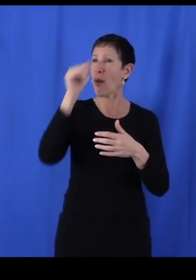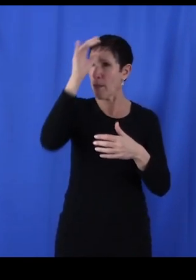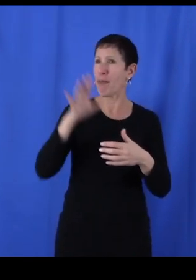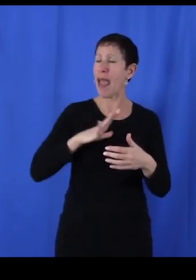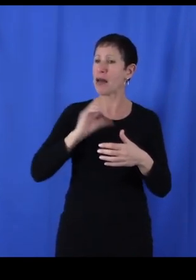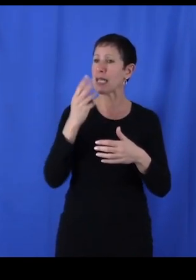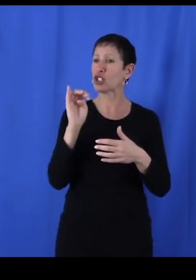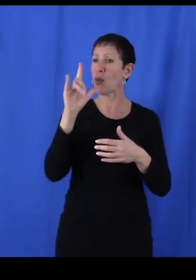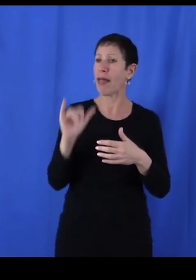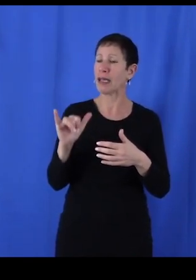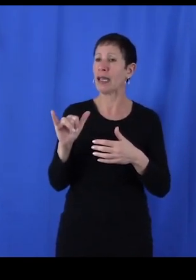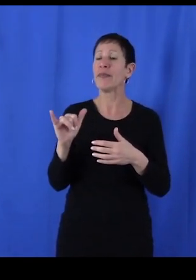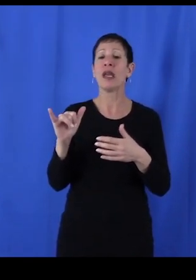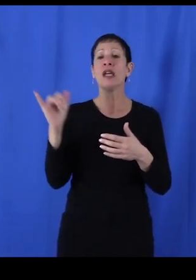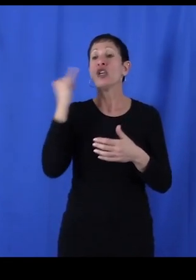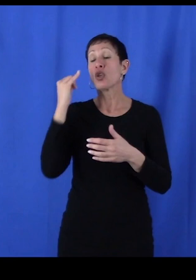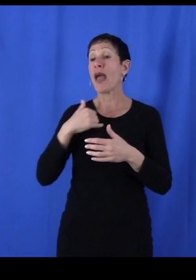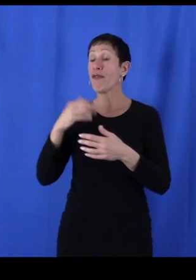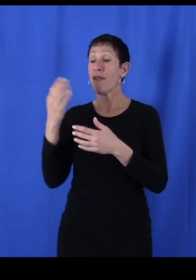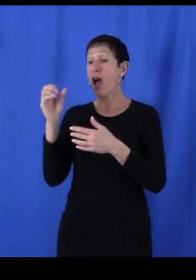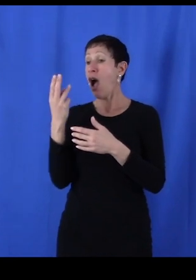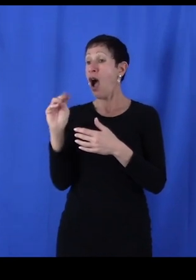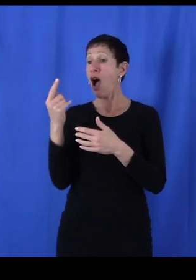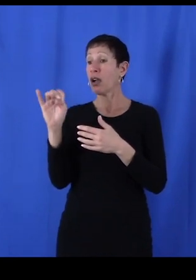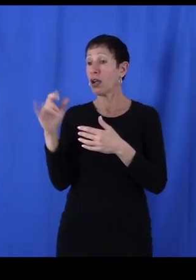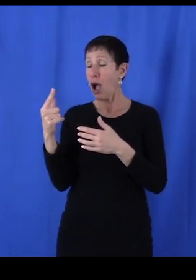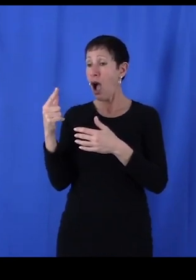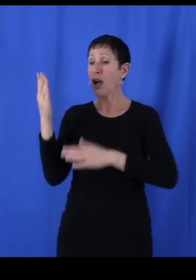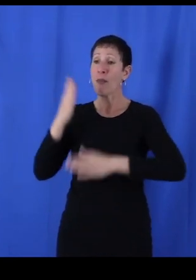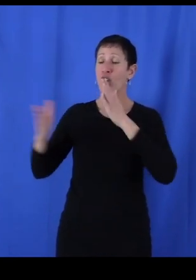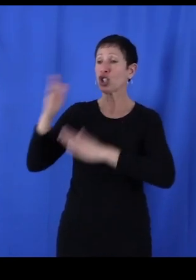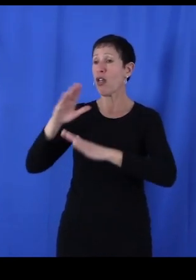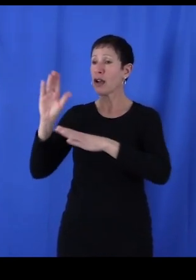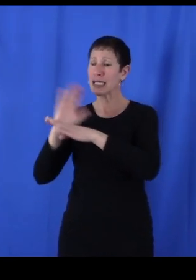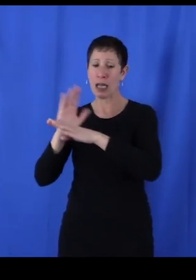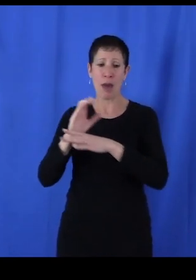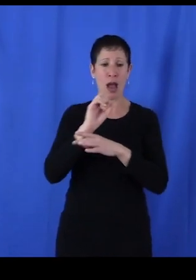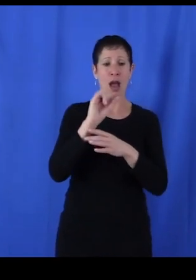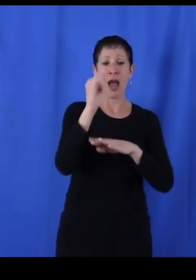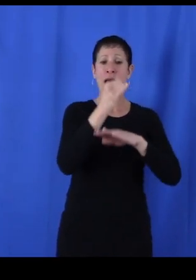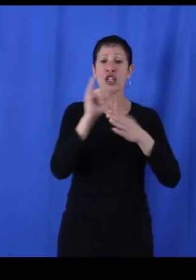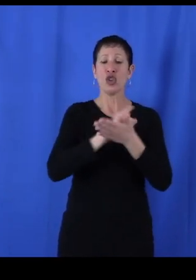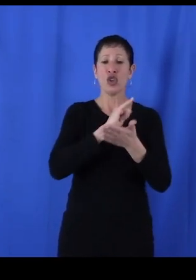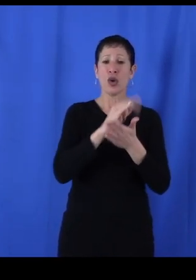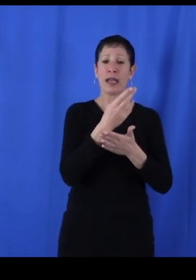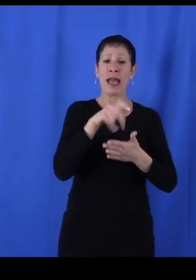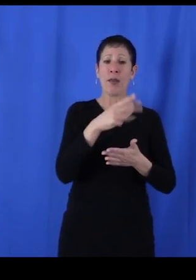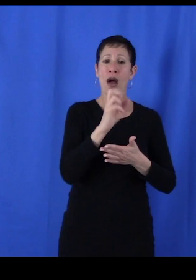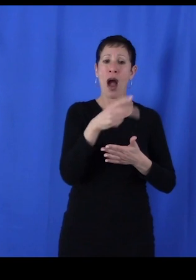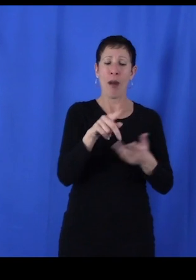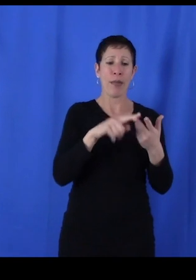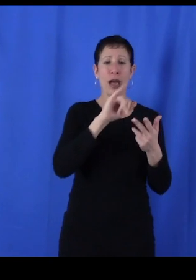What then could we do with this mix of Hong Kong martial arts cinema, Staten Island hip hop, and Jacques